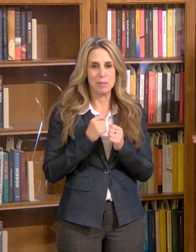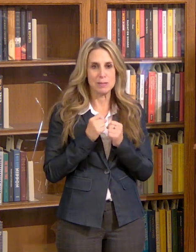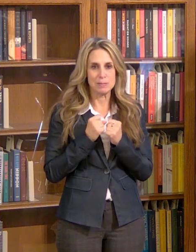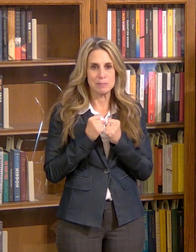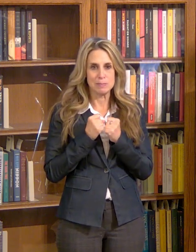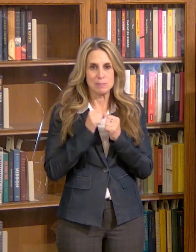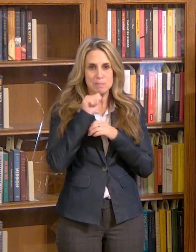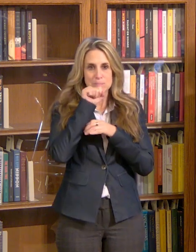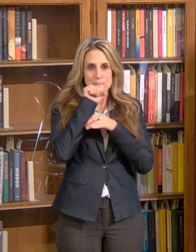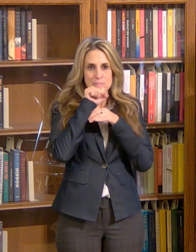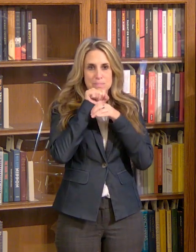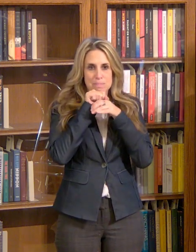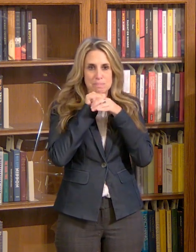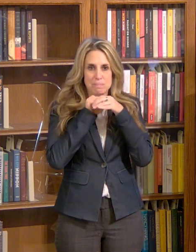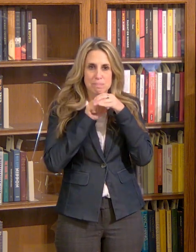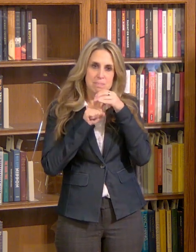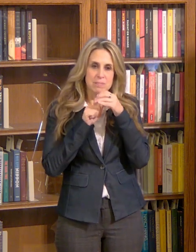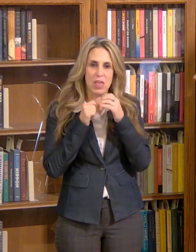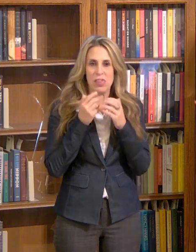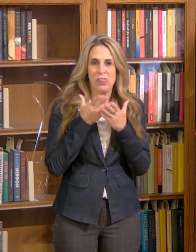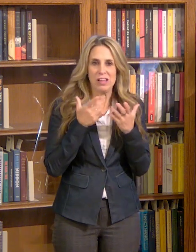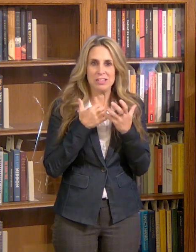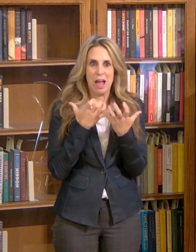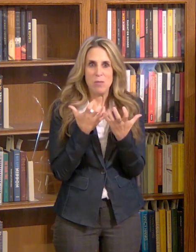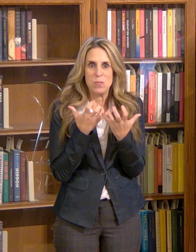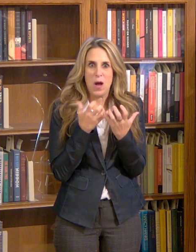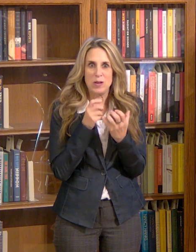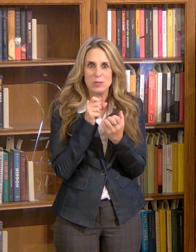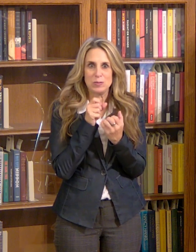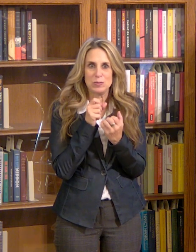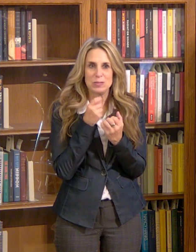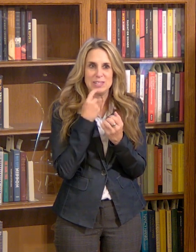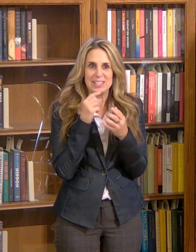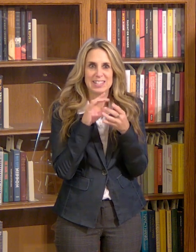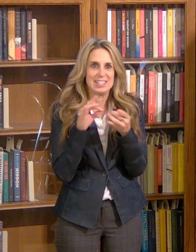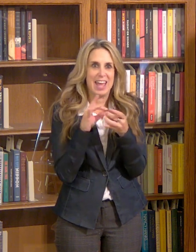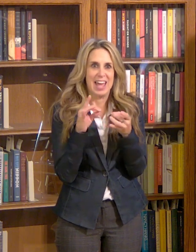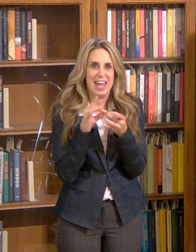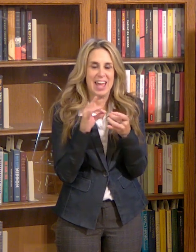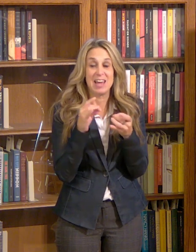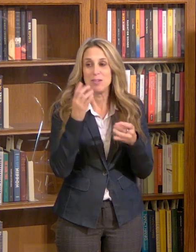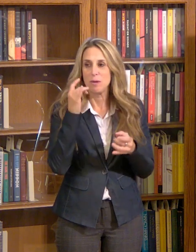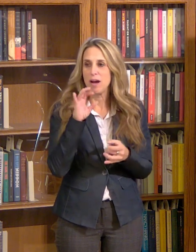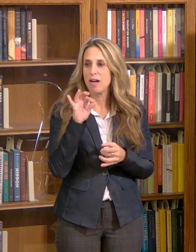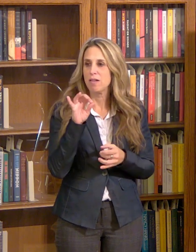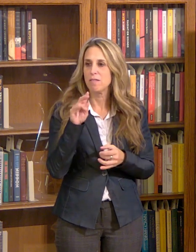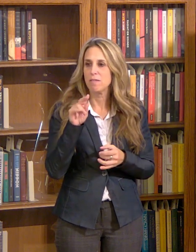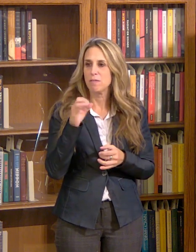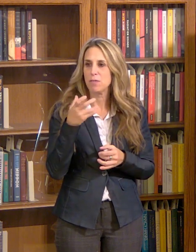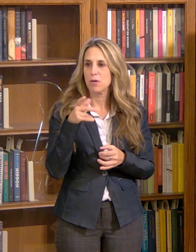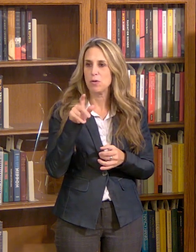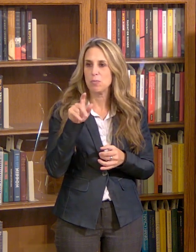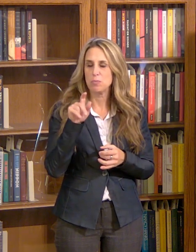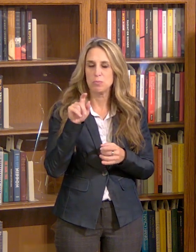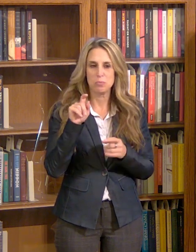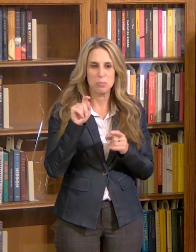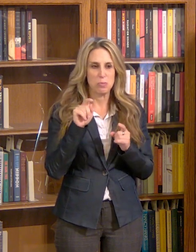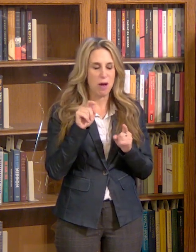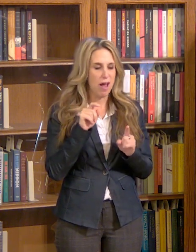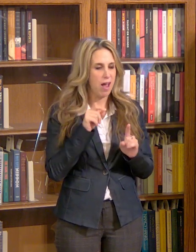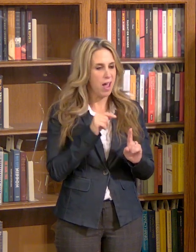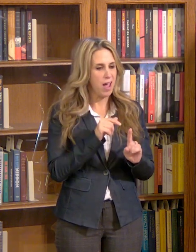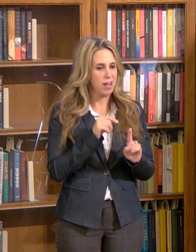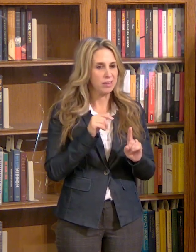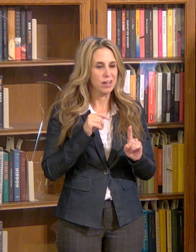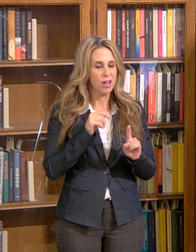my mouth uh on a lot of things I wanted to say in part because full bright was basically extoling its virtues